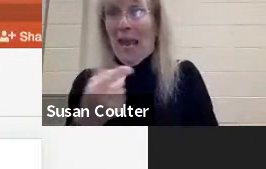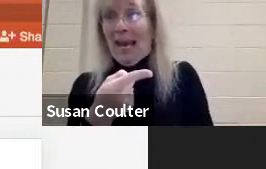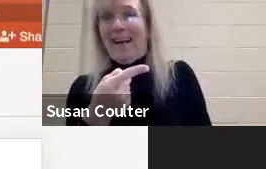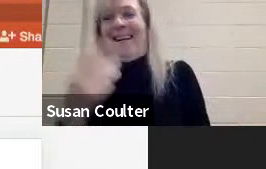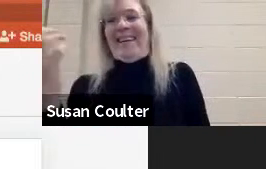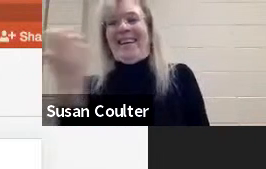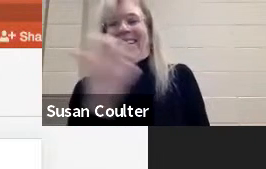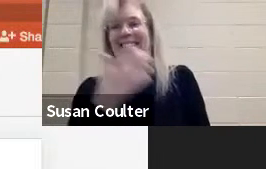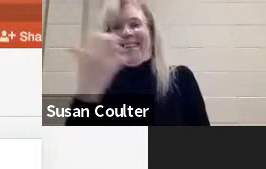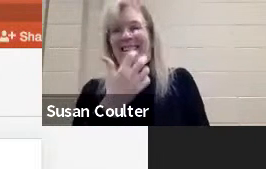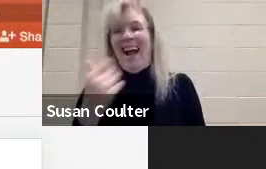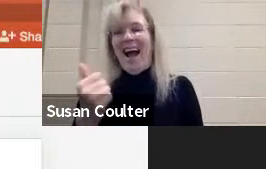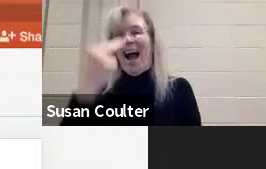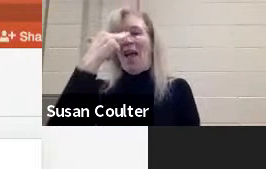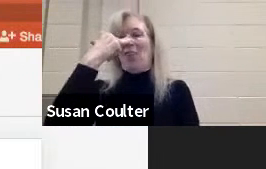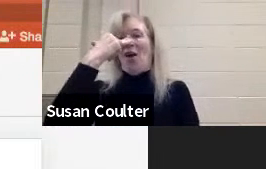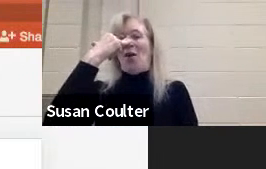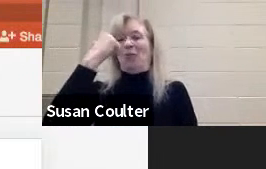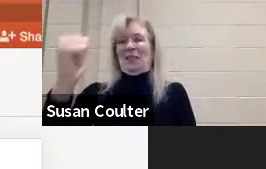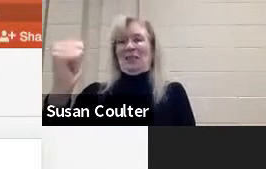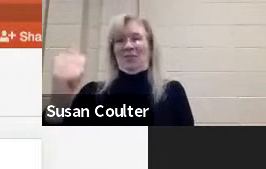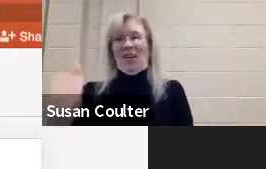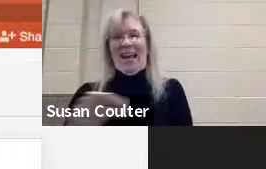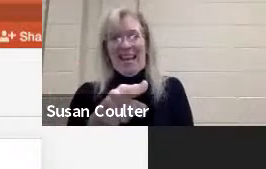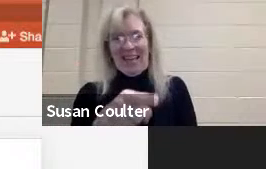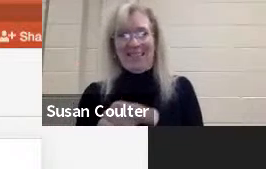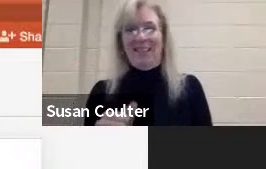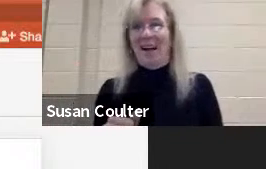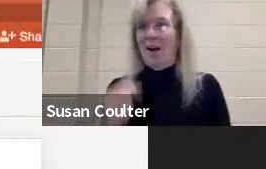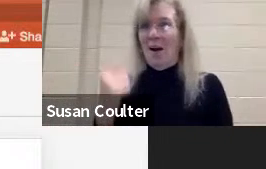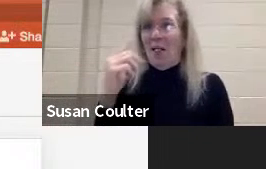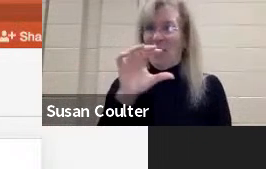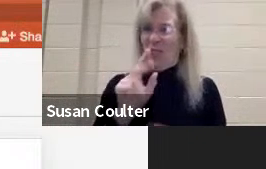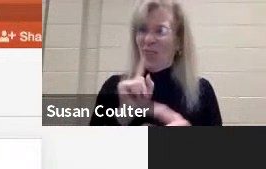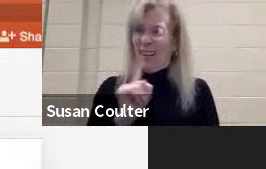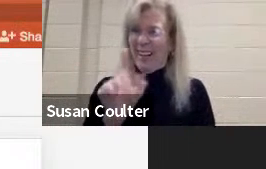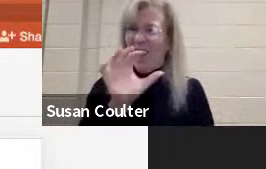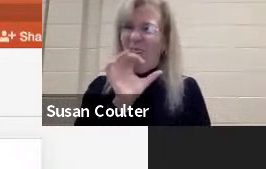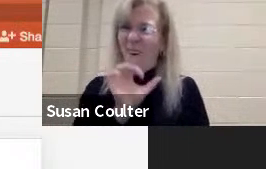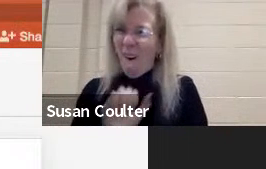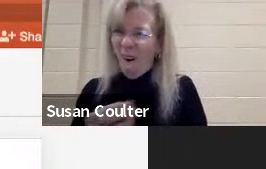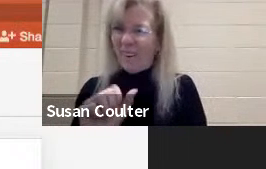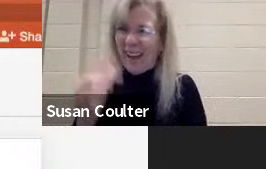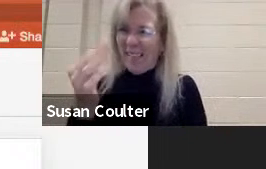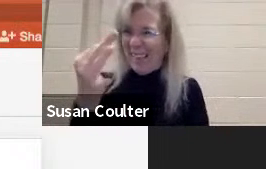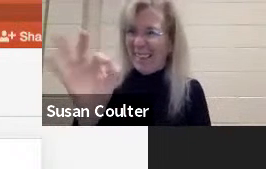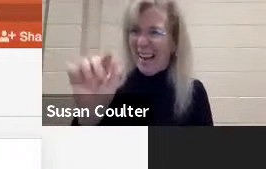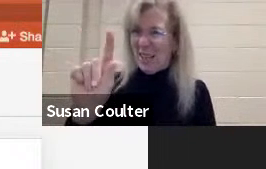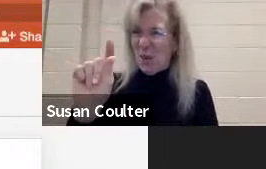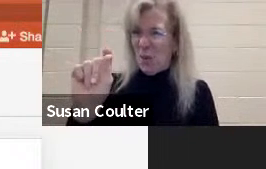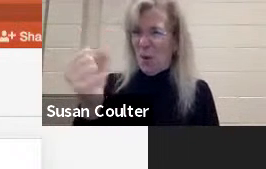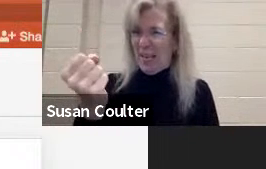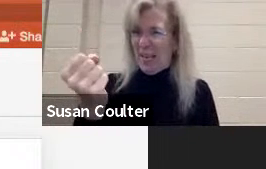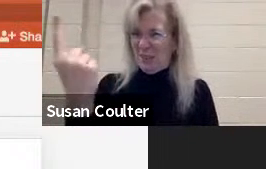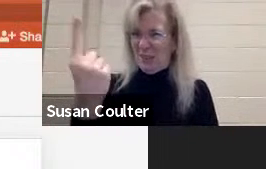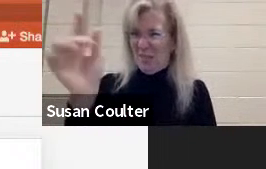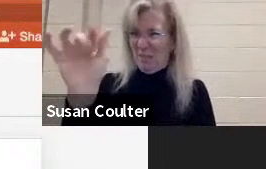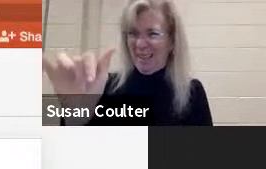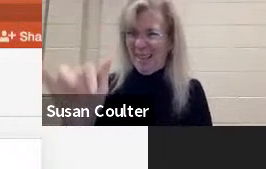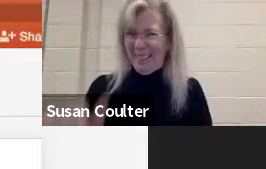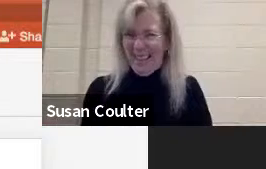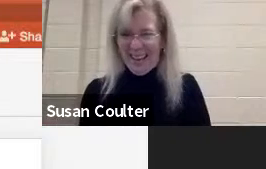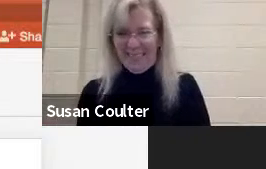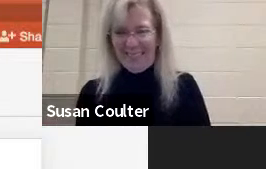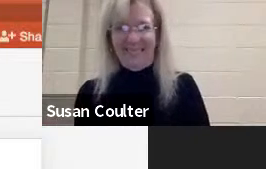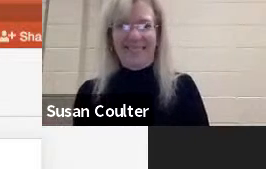good thing. I thought it was funny. Really old, I think 1920s or